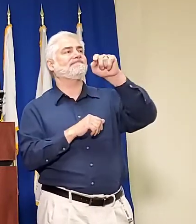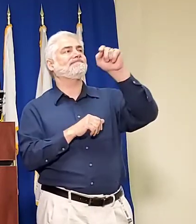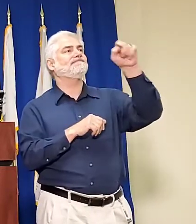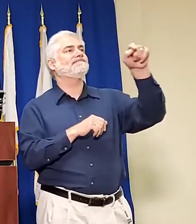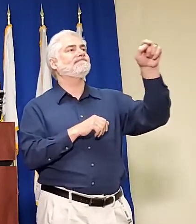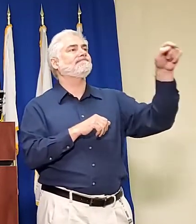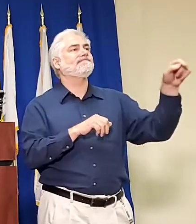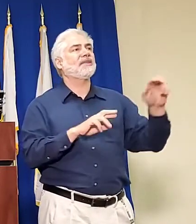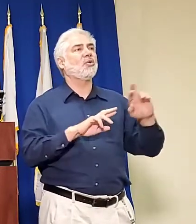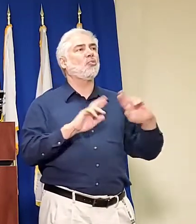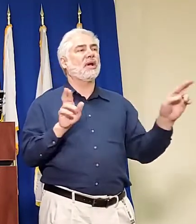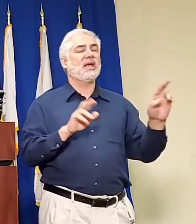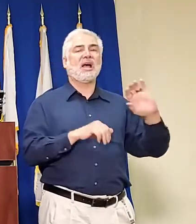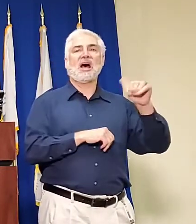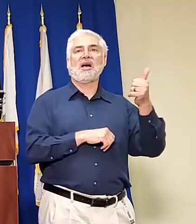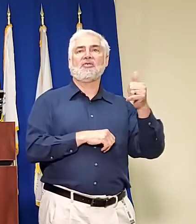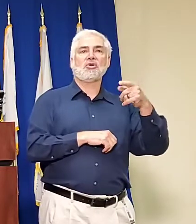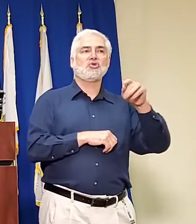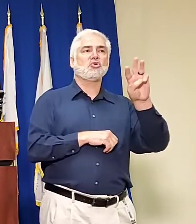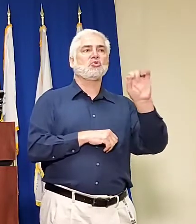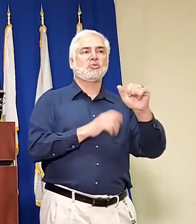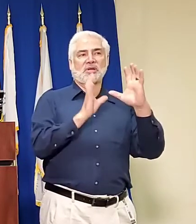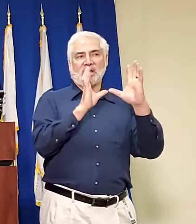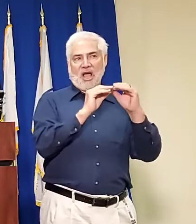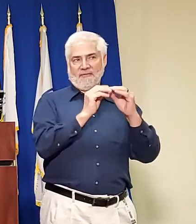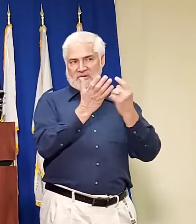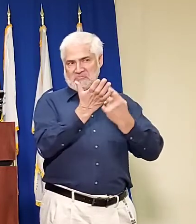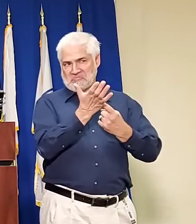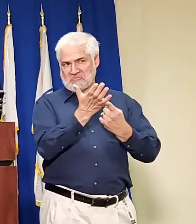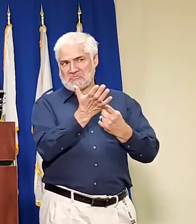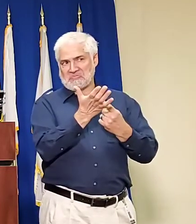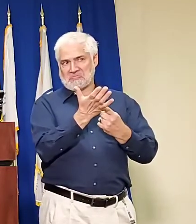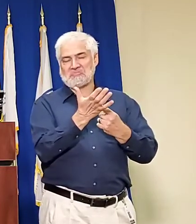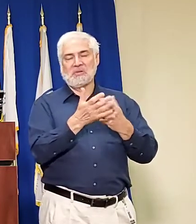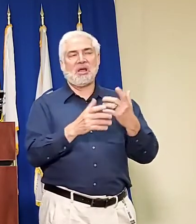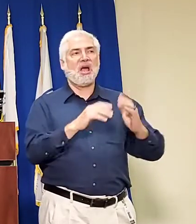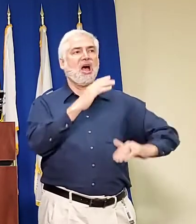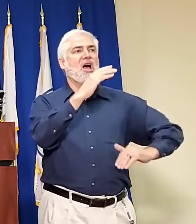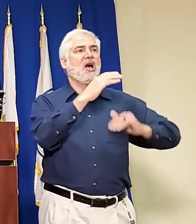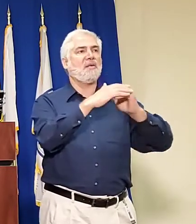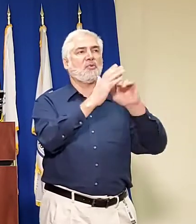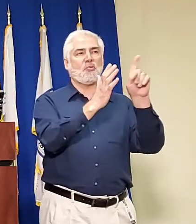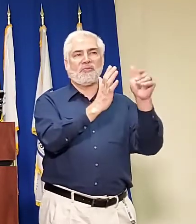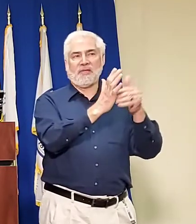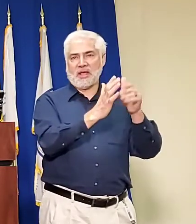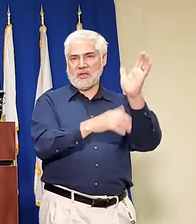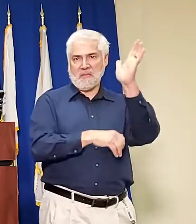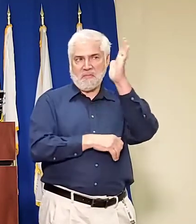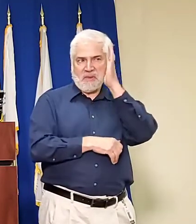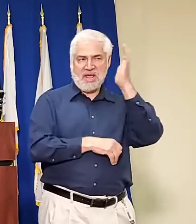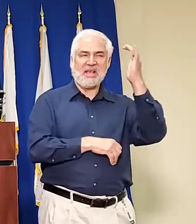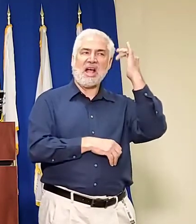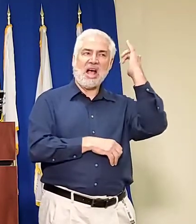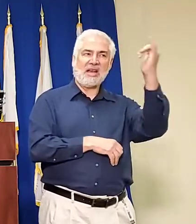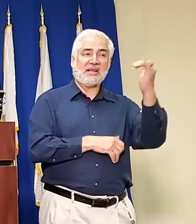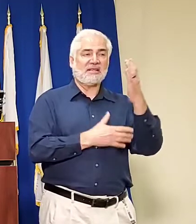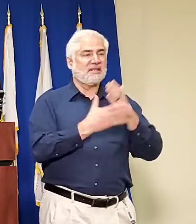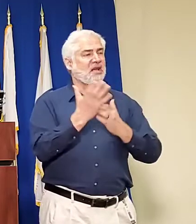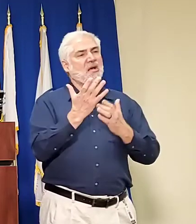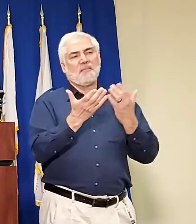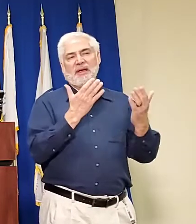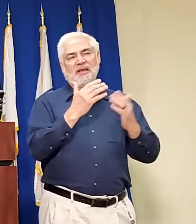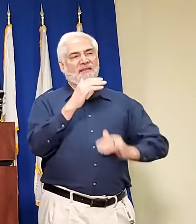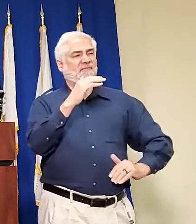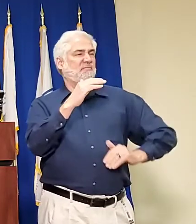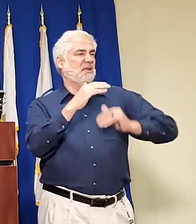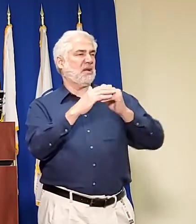conference they're talking about that. So that's what they're talking Correct. The ideal would be able to hold up to 1,000 beds, but some facilities may not be able to